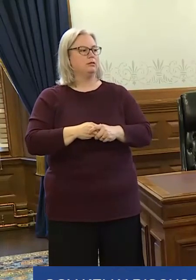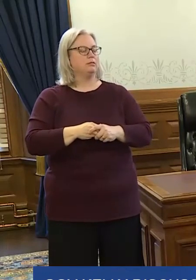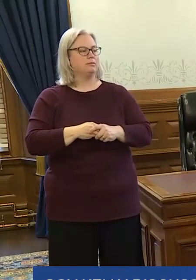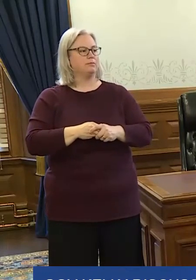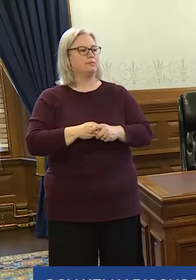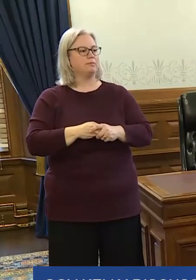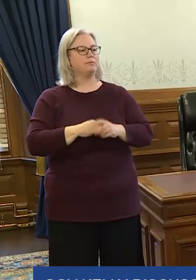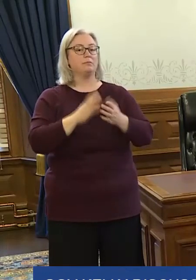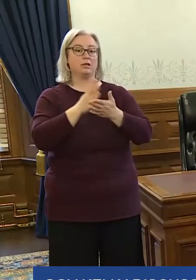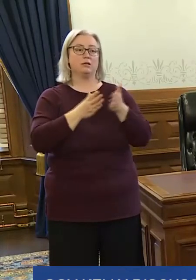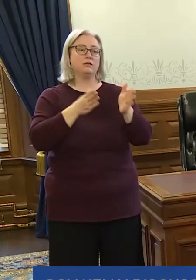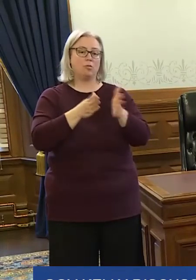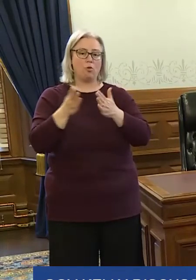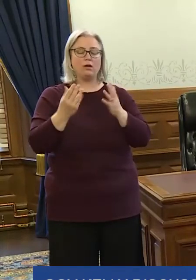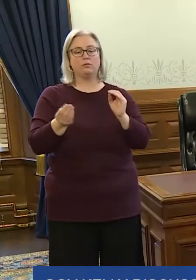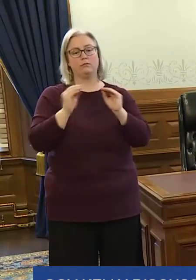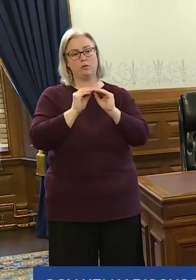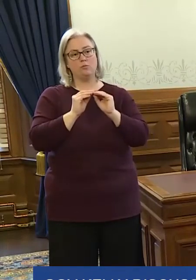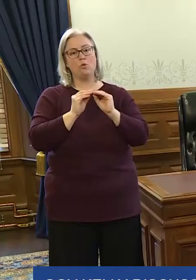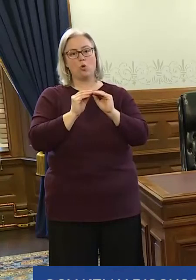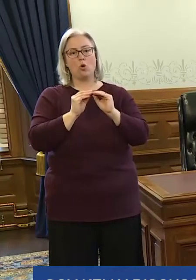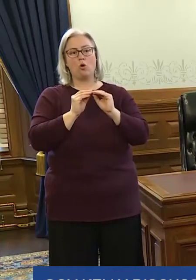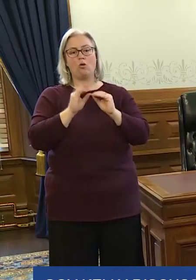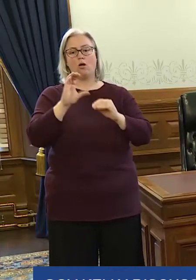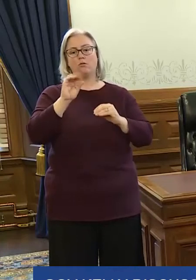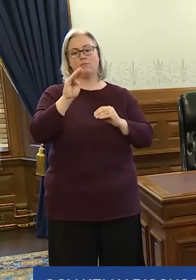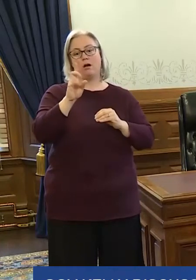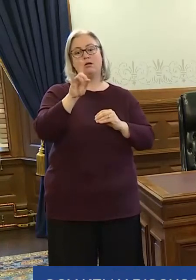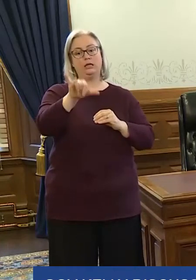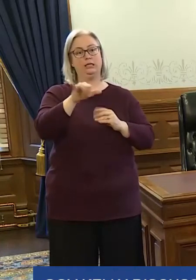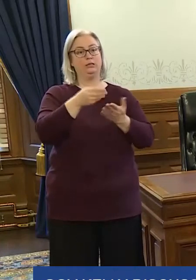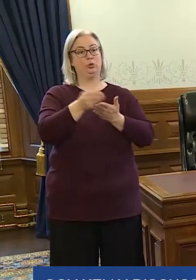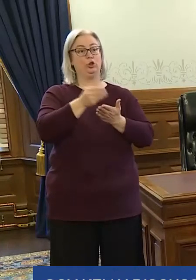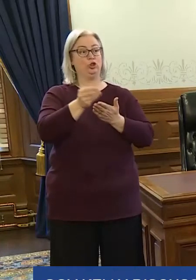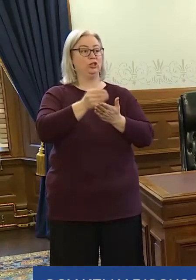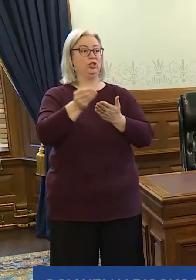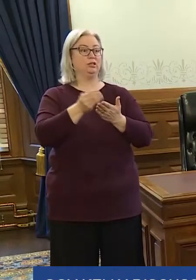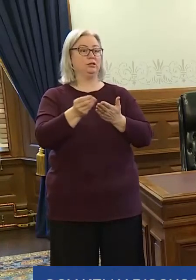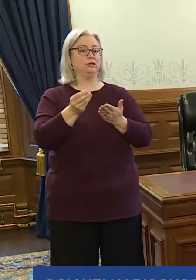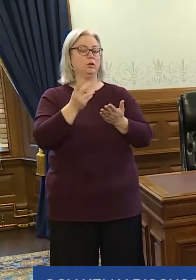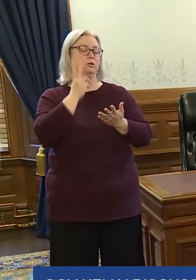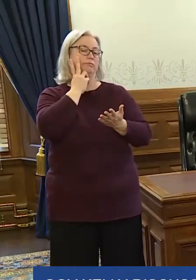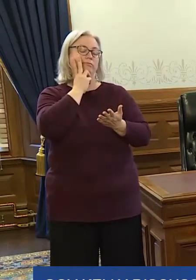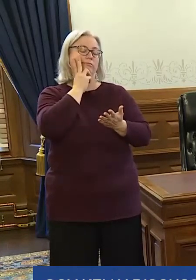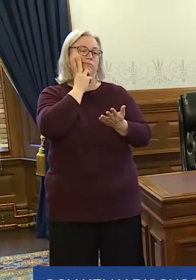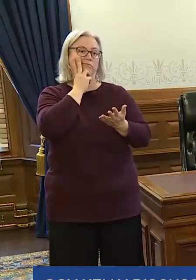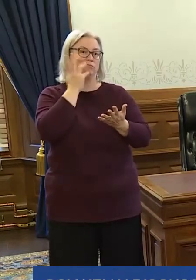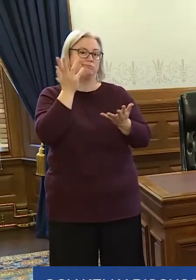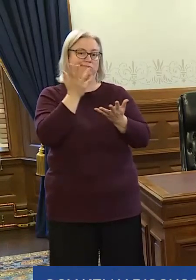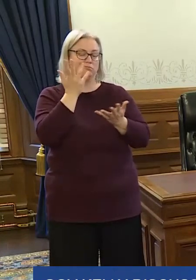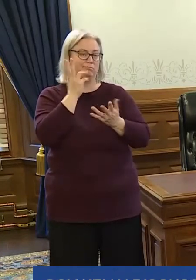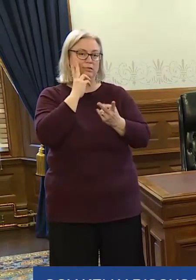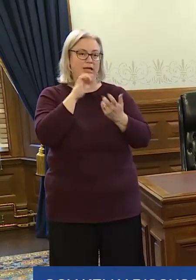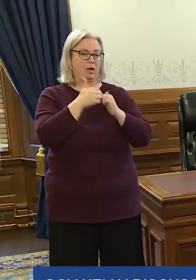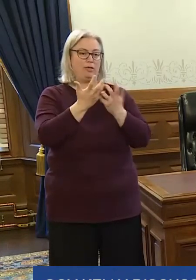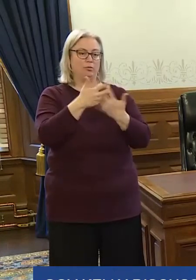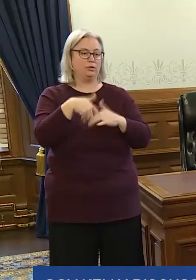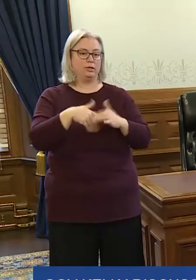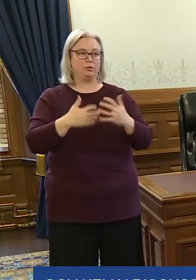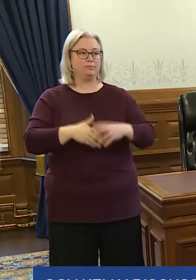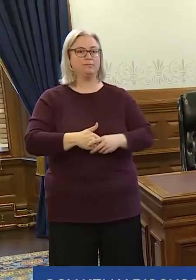There, in some ways, there have been a lot more commodities purchased, so we'll have to see how that works